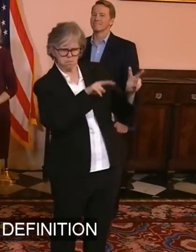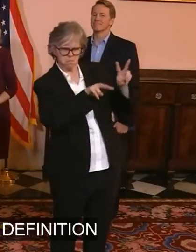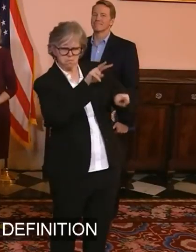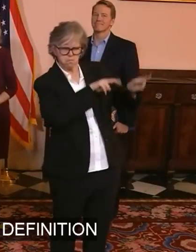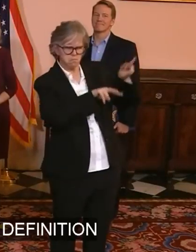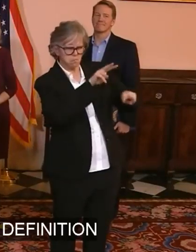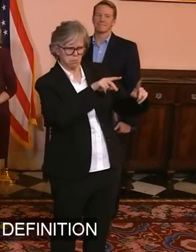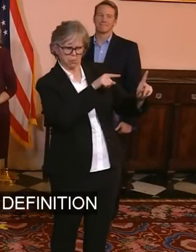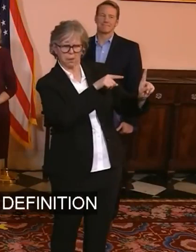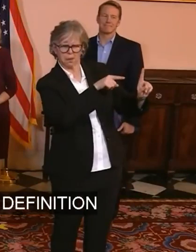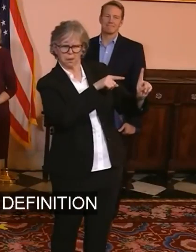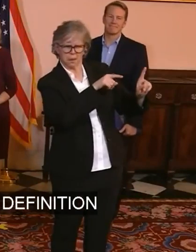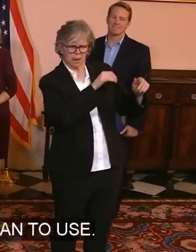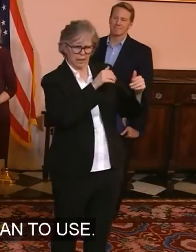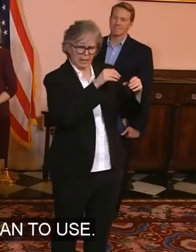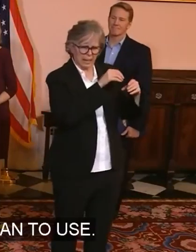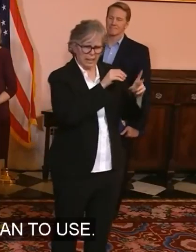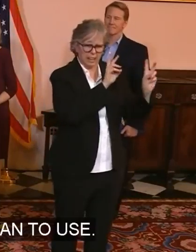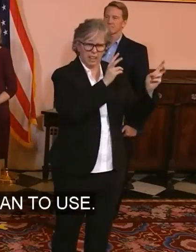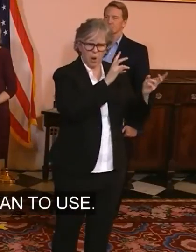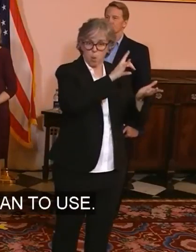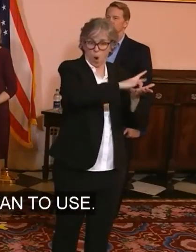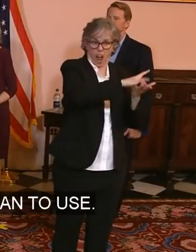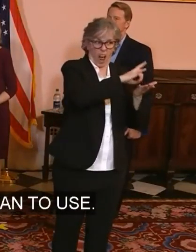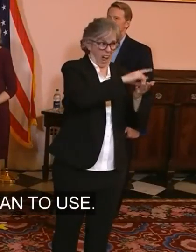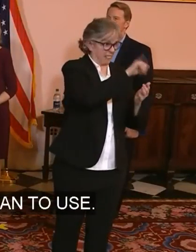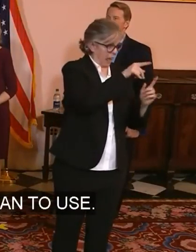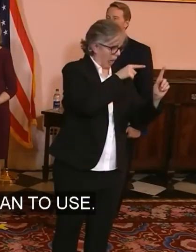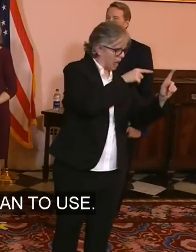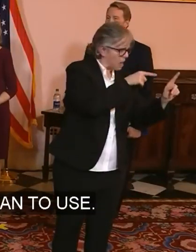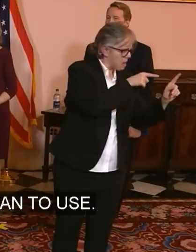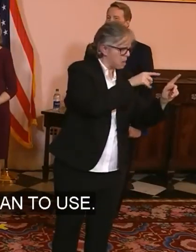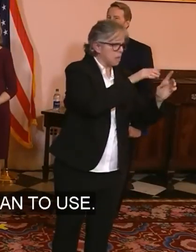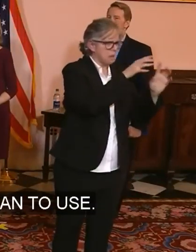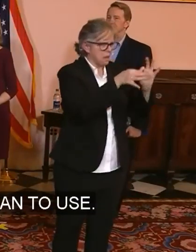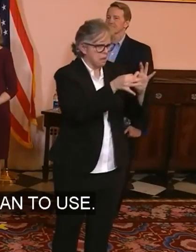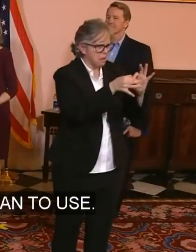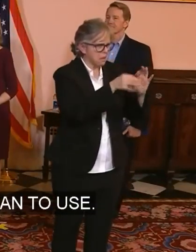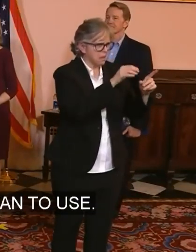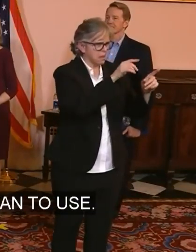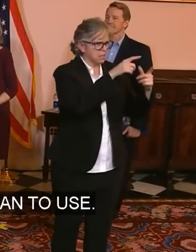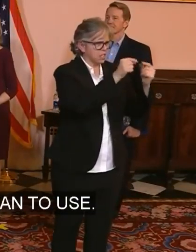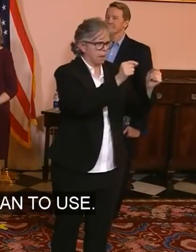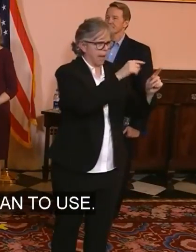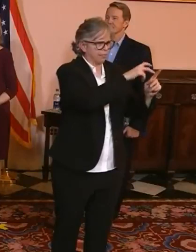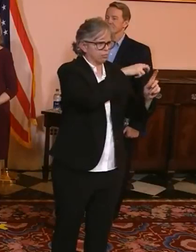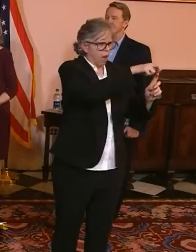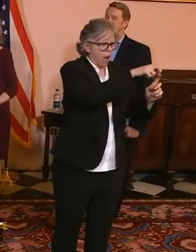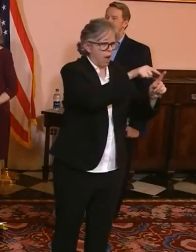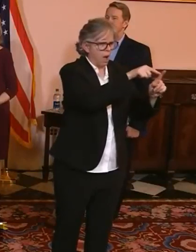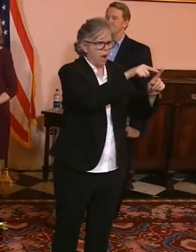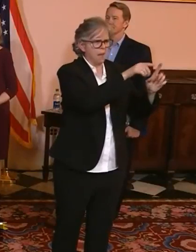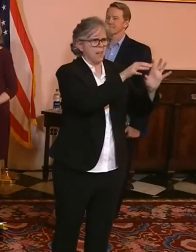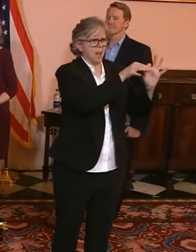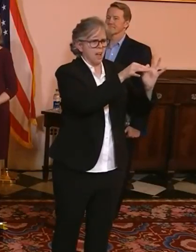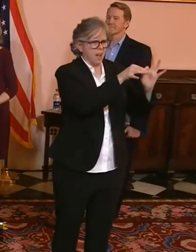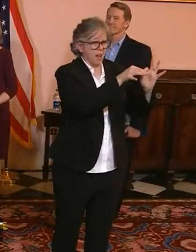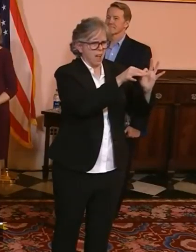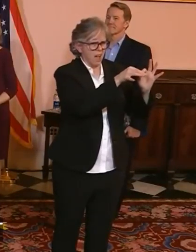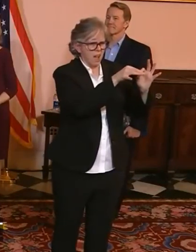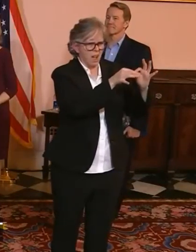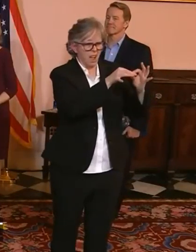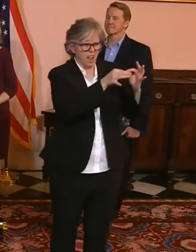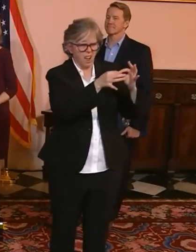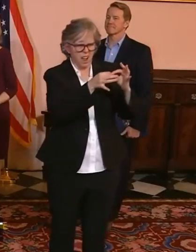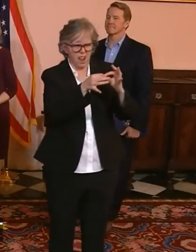in Wuhan city, travelers. This is not uncommon. I want people to understand this is not quarterbacking, after the game.